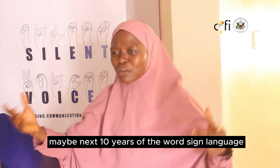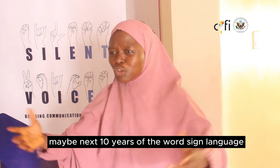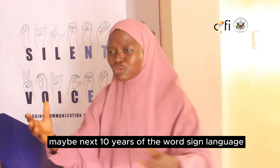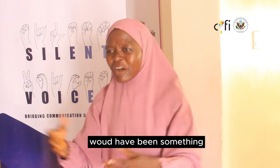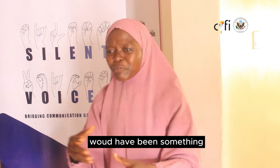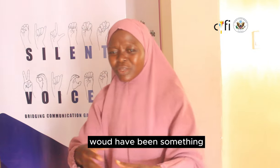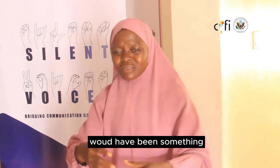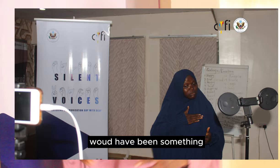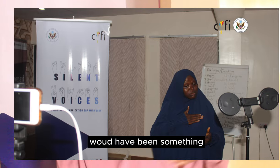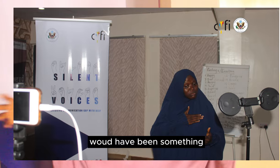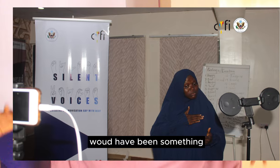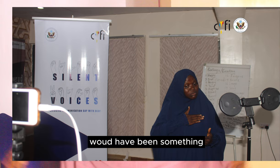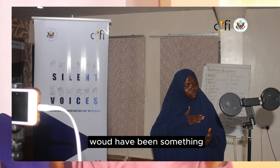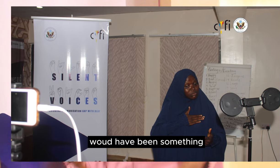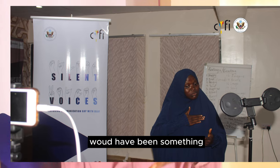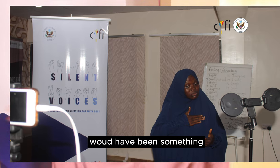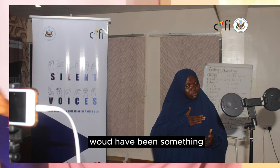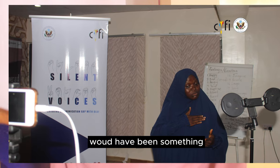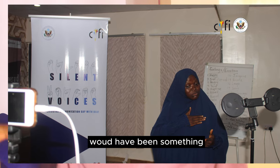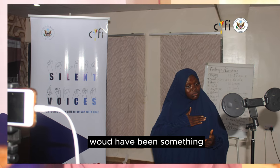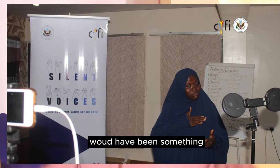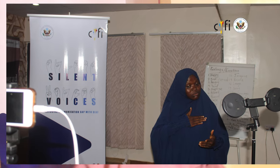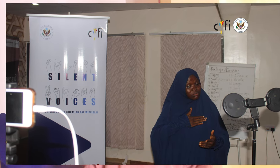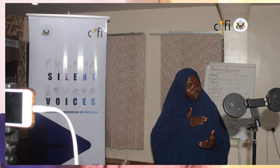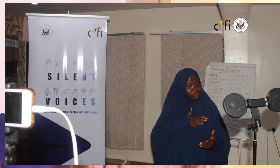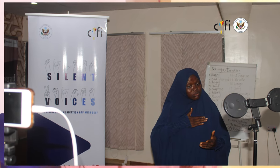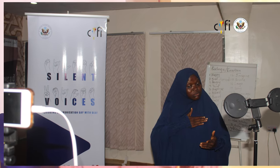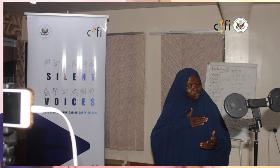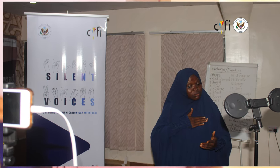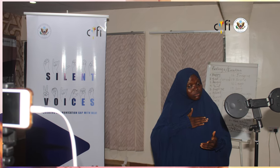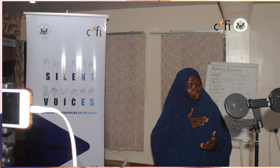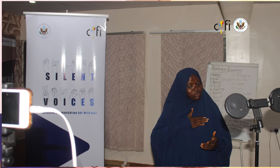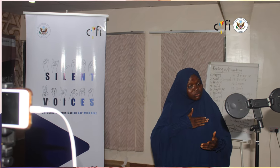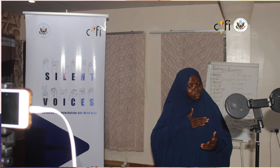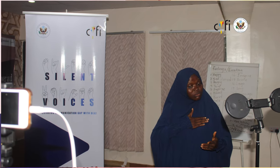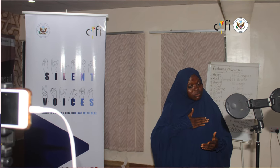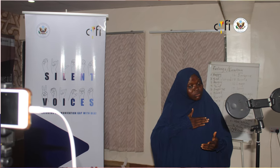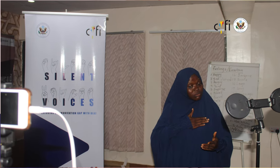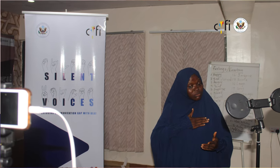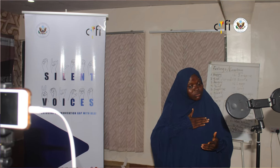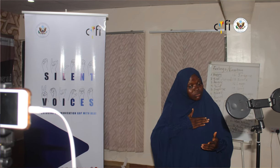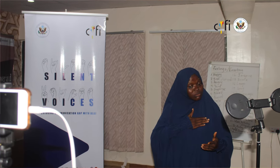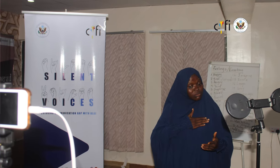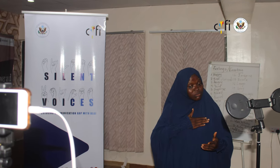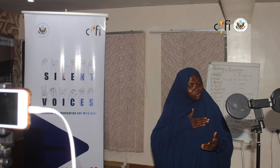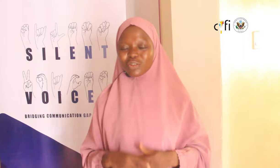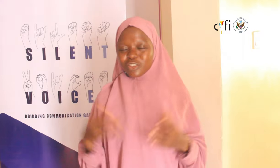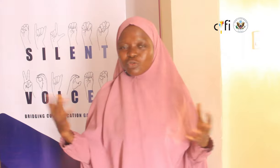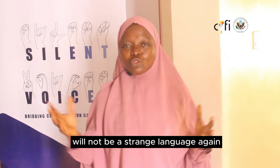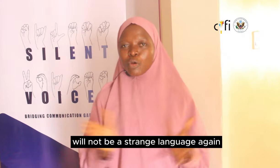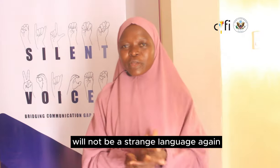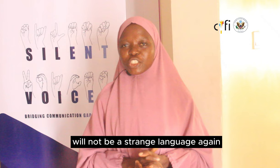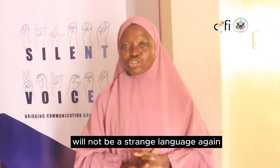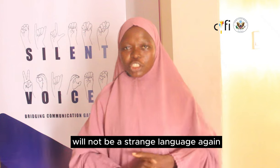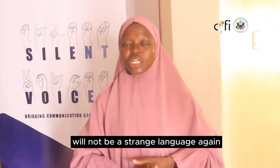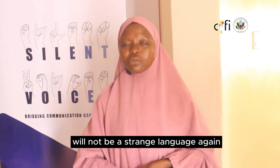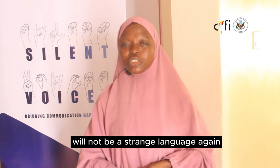language would have been something that anyone that says sign language don't know, would not be a strange language